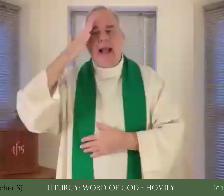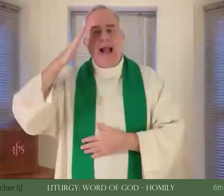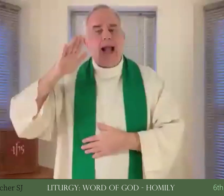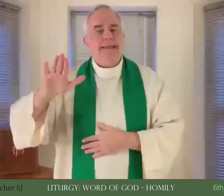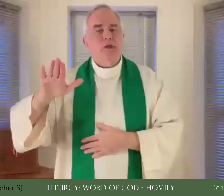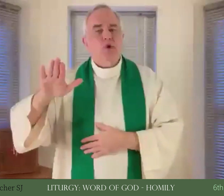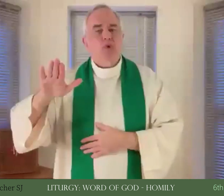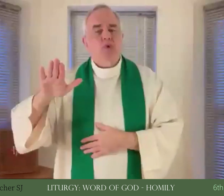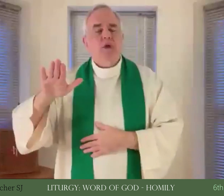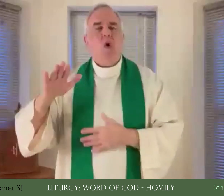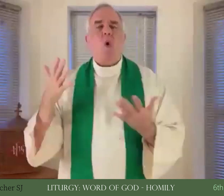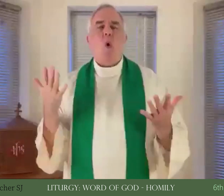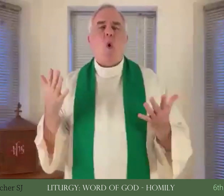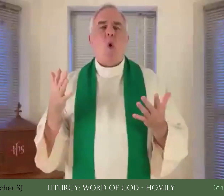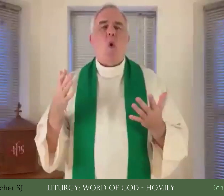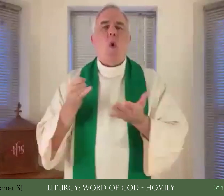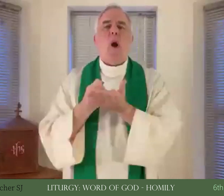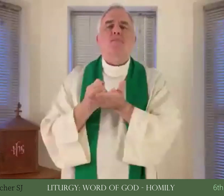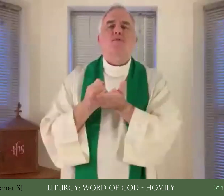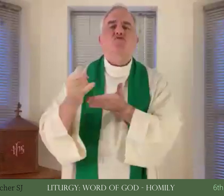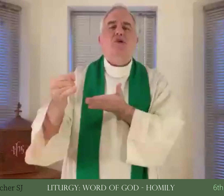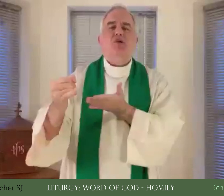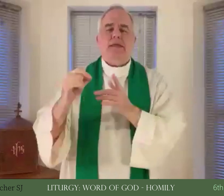an attitude or prejudice.